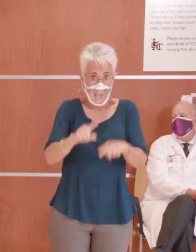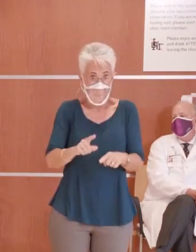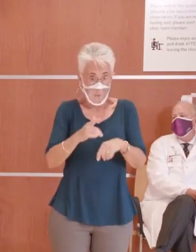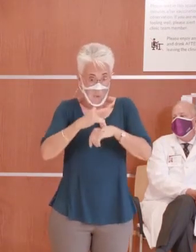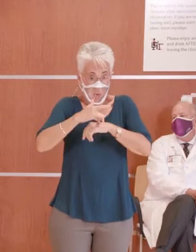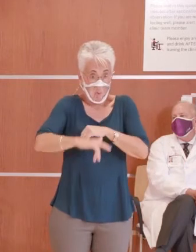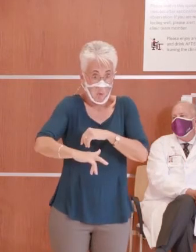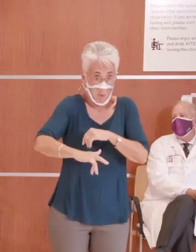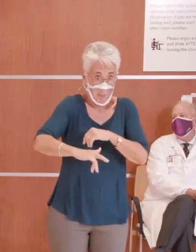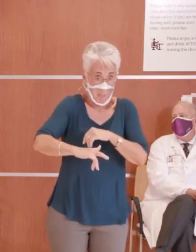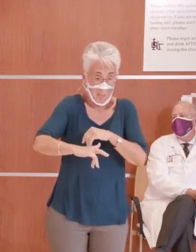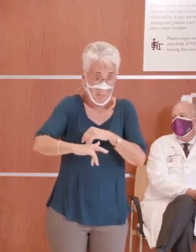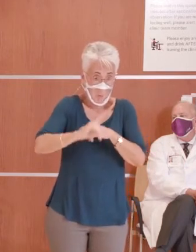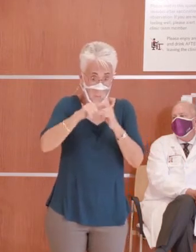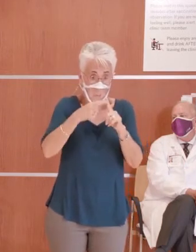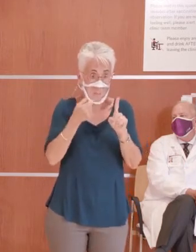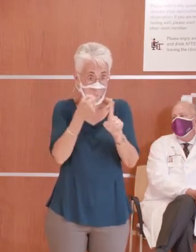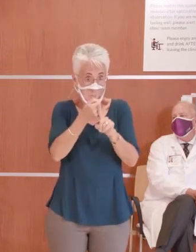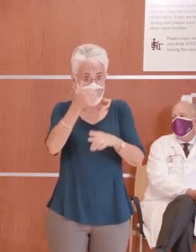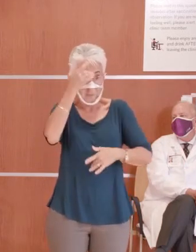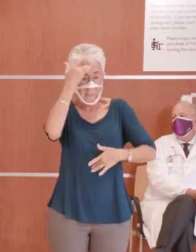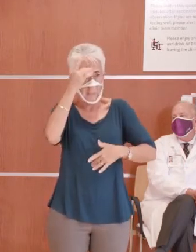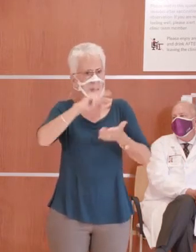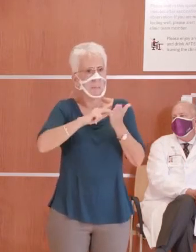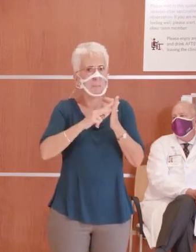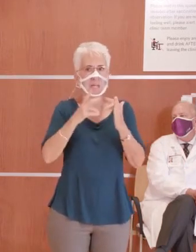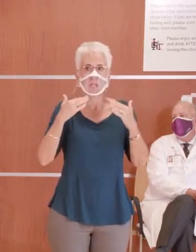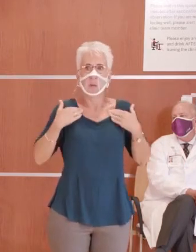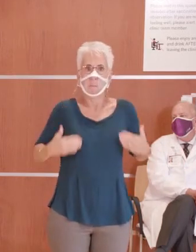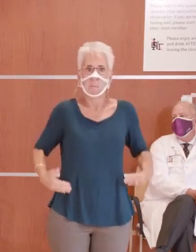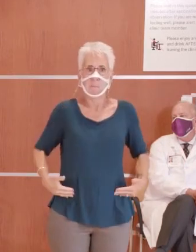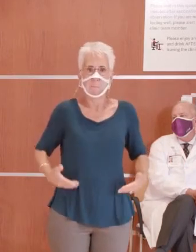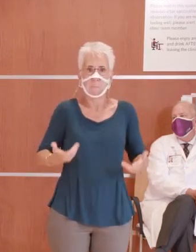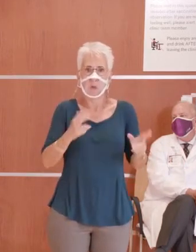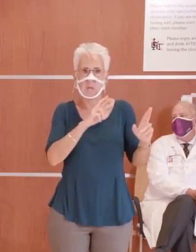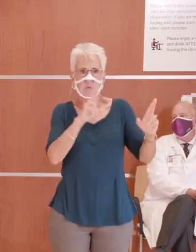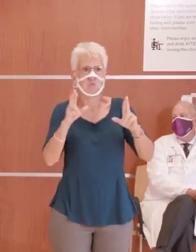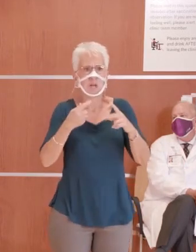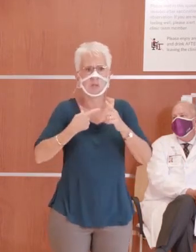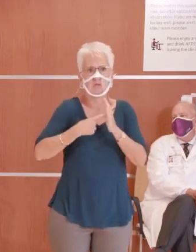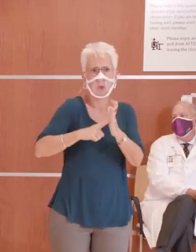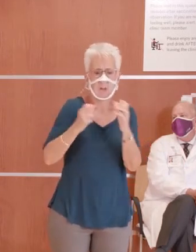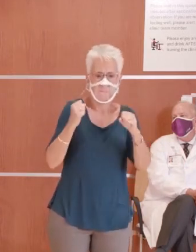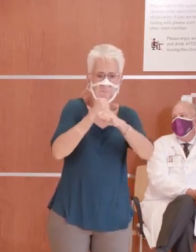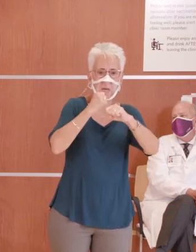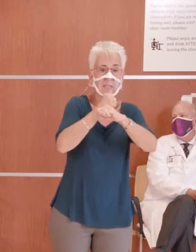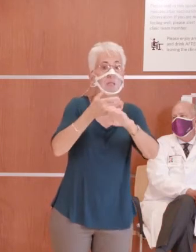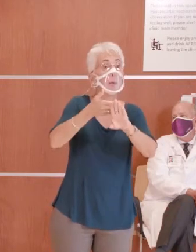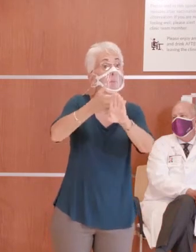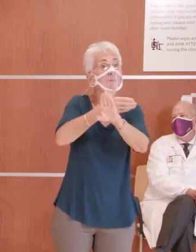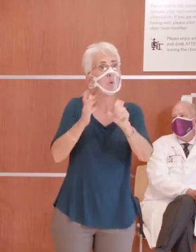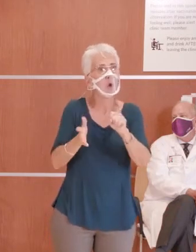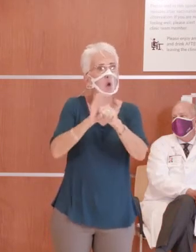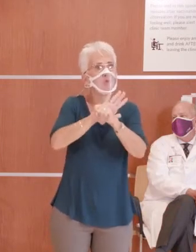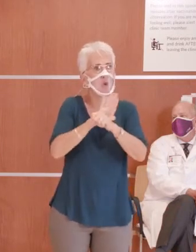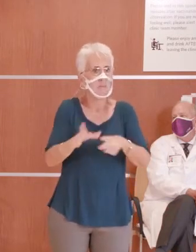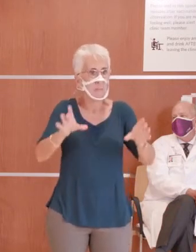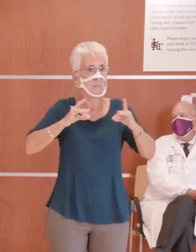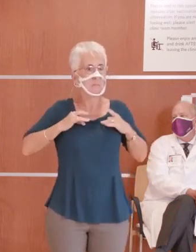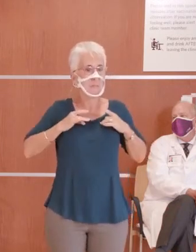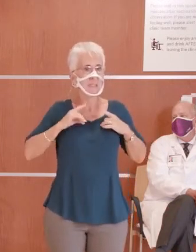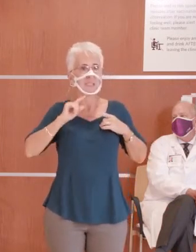Yealy mentioned, we give your immune system a leg up on the virus before it can take hold and do very severe